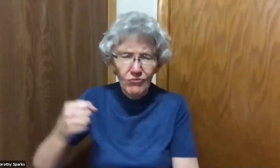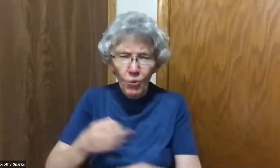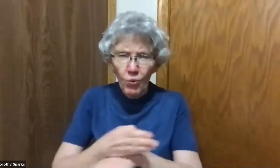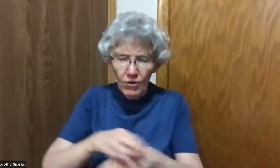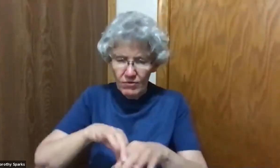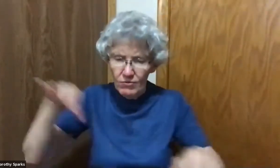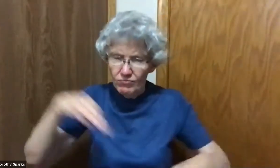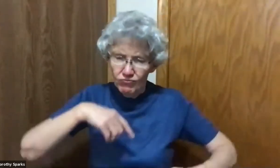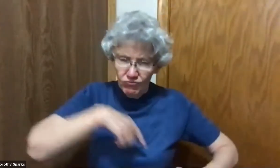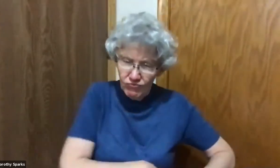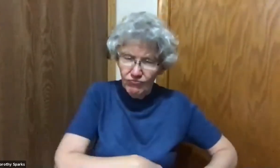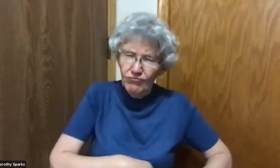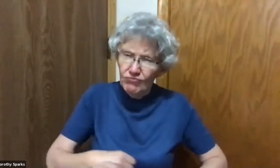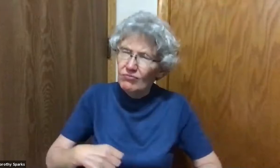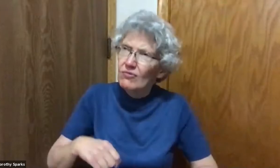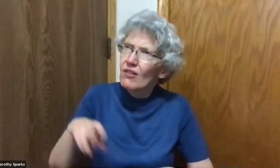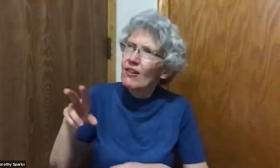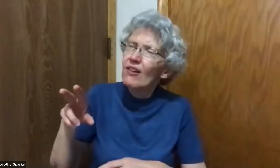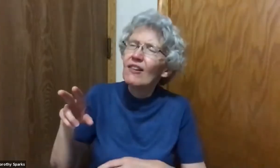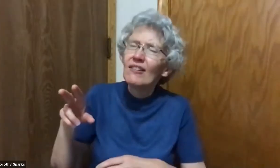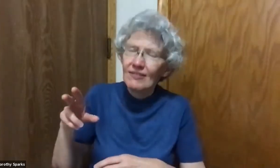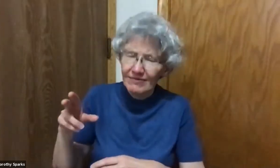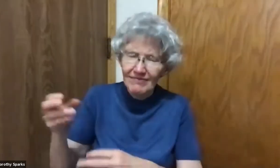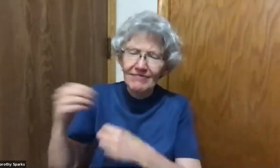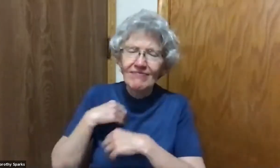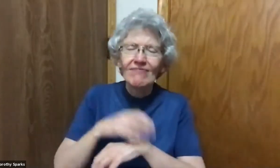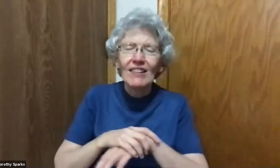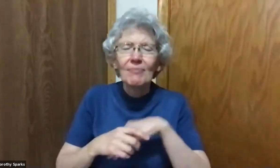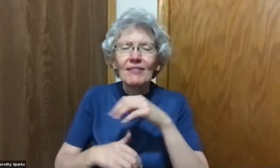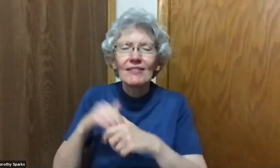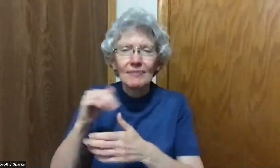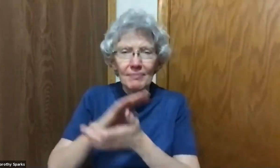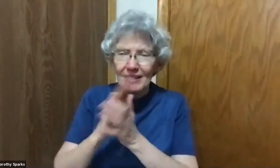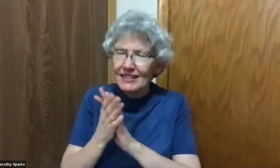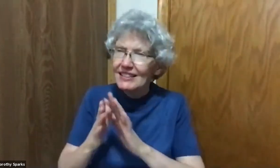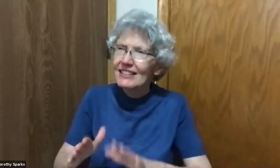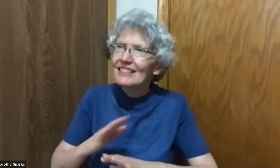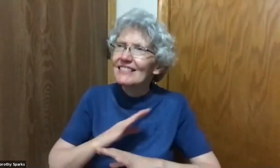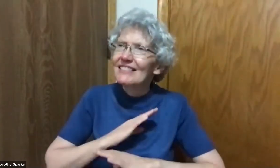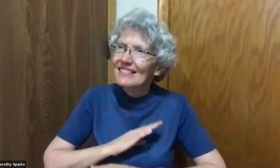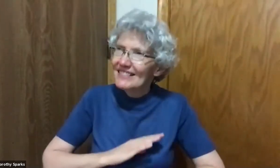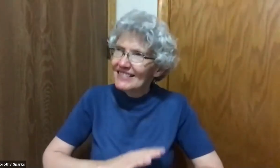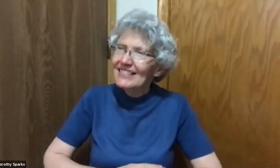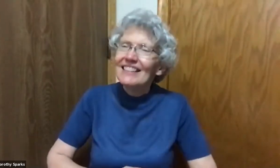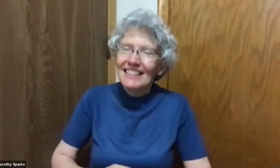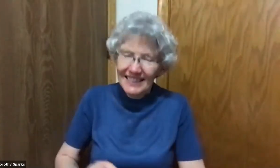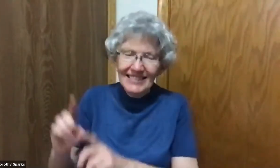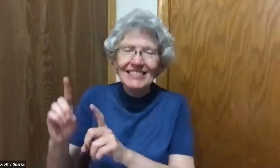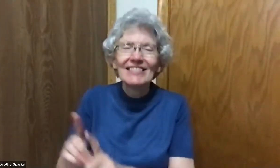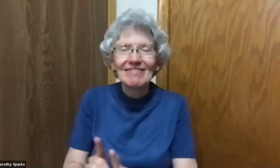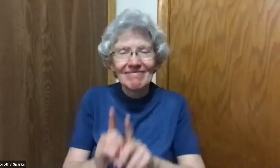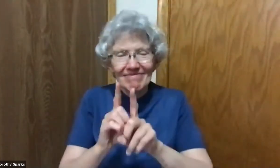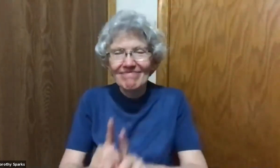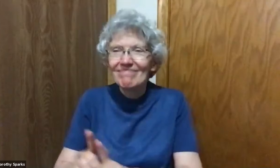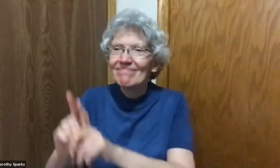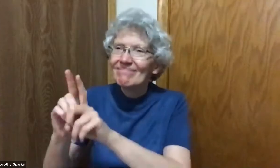not afraid, for you are ever with me. Your rod and your staff, they guide me, they give